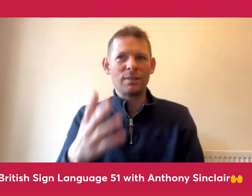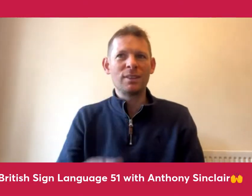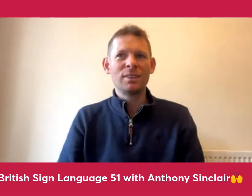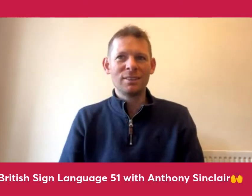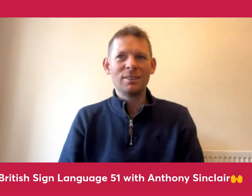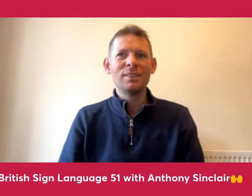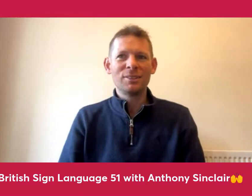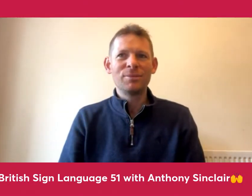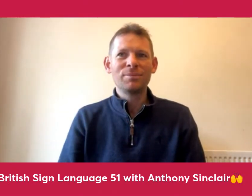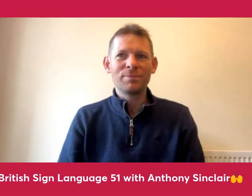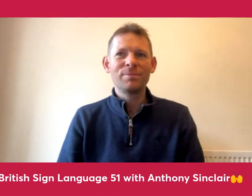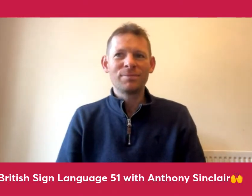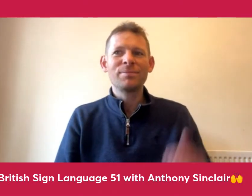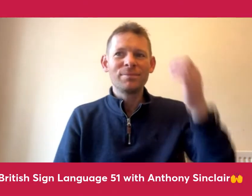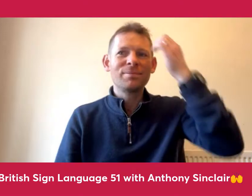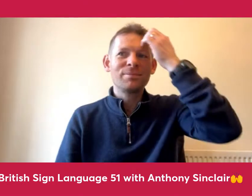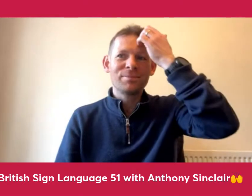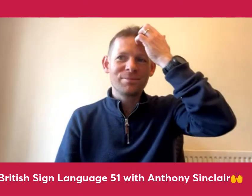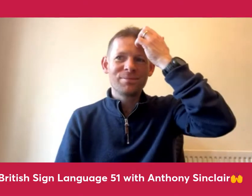to be very beautiful.